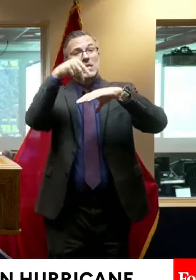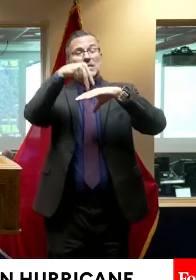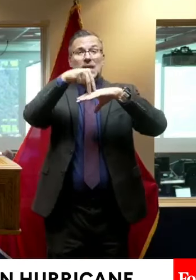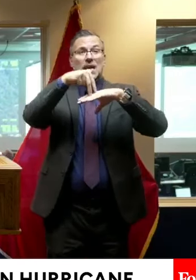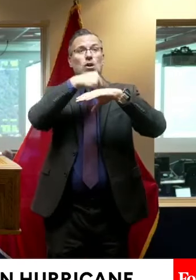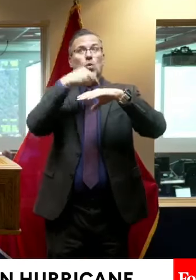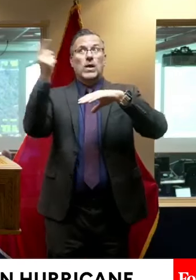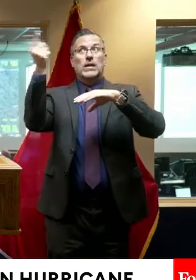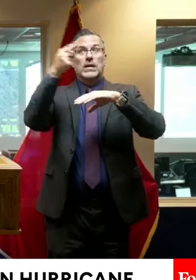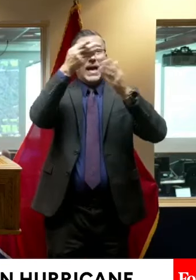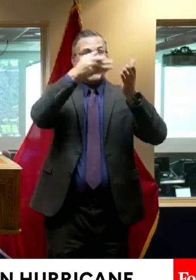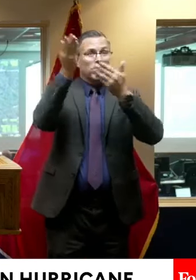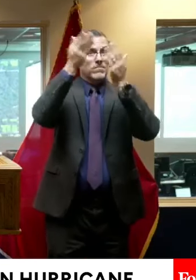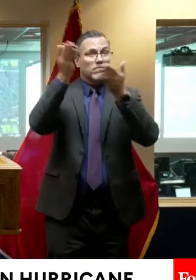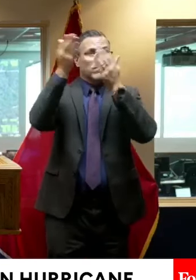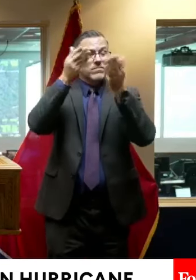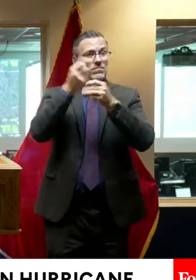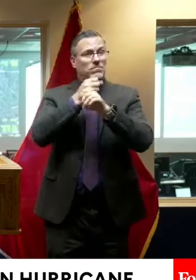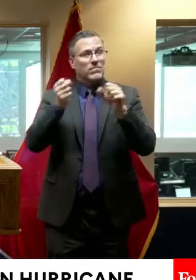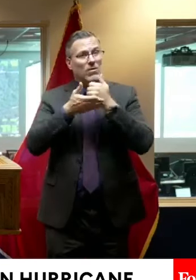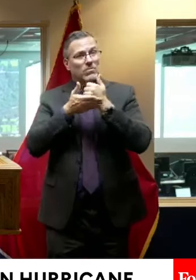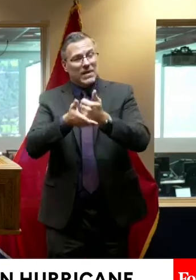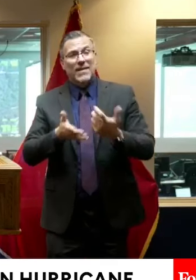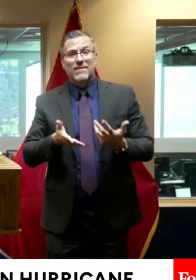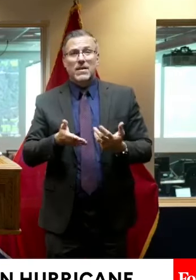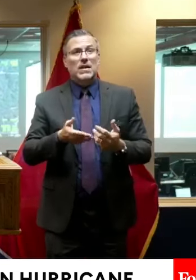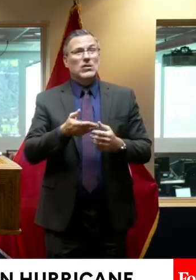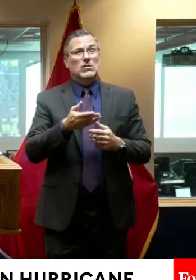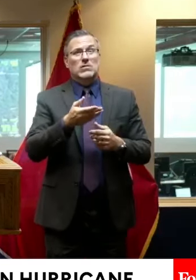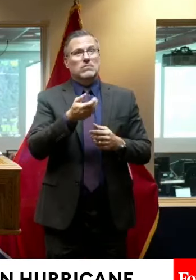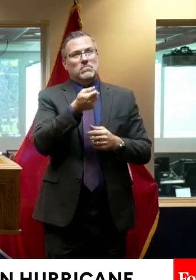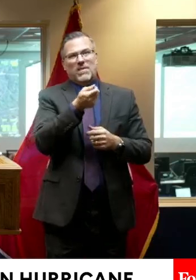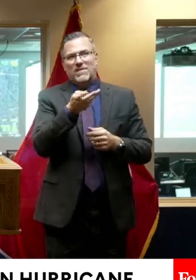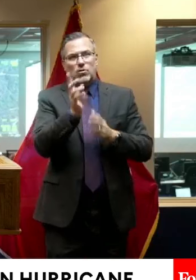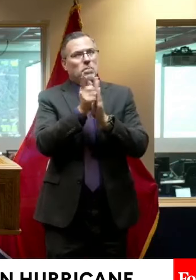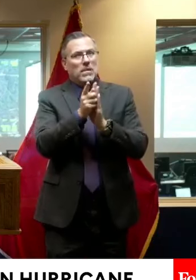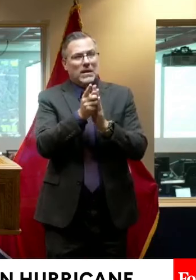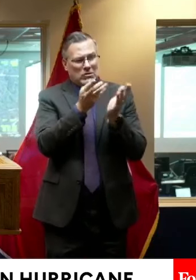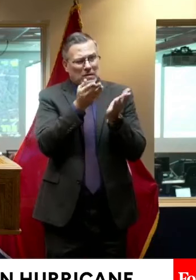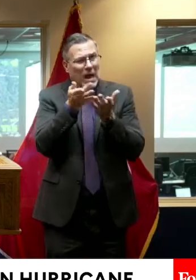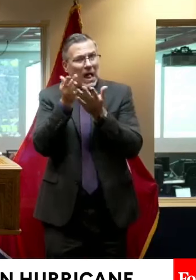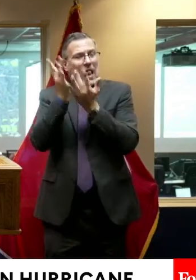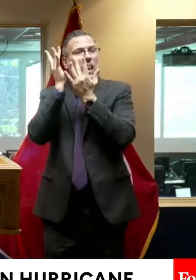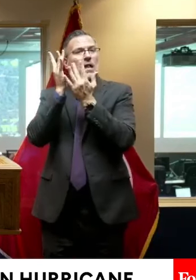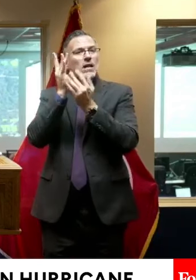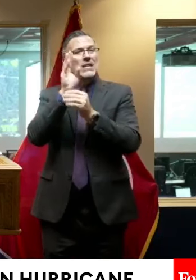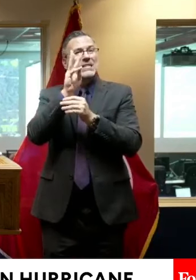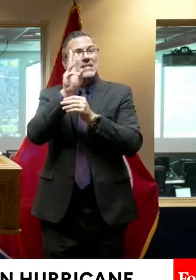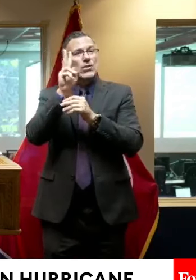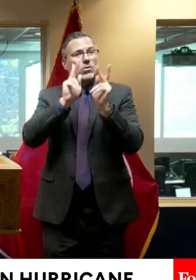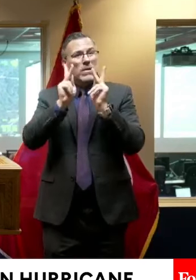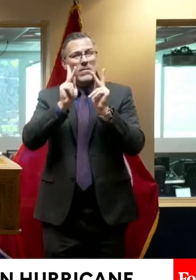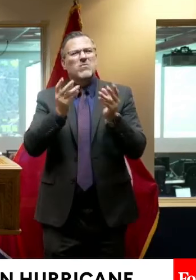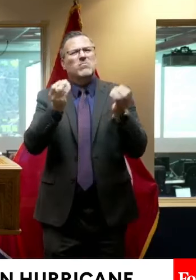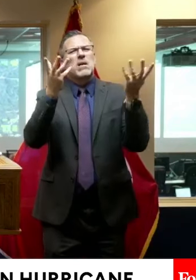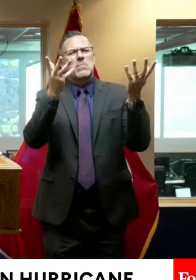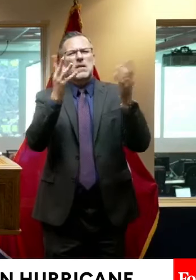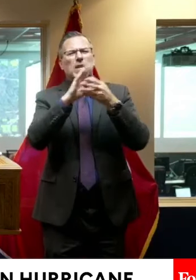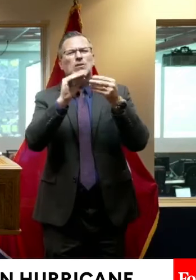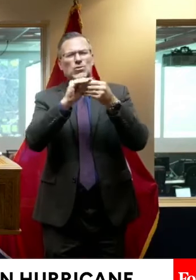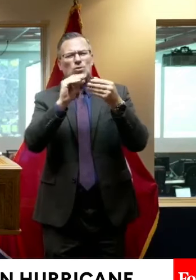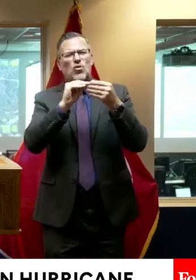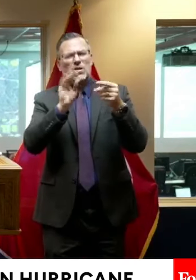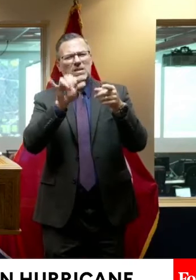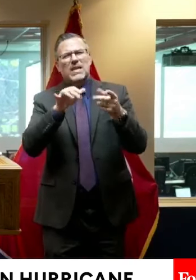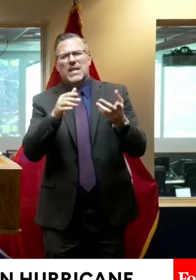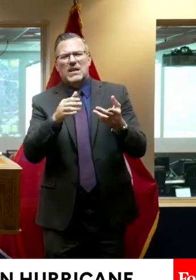came together in just a very short period of time, in minutes, frankly, to make sure those folks were saved. And there are a lot of stories like that, along with the